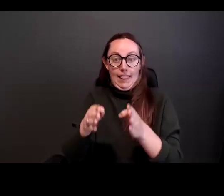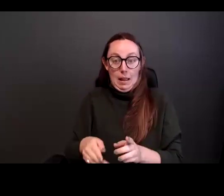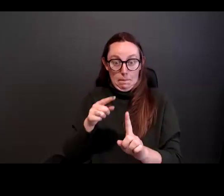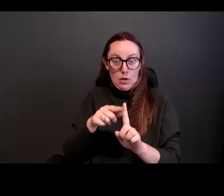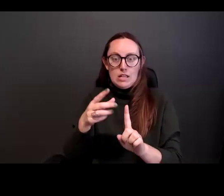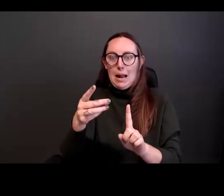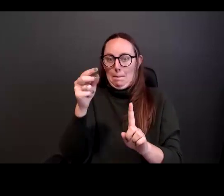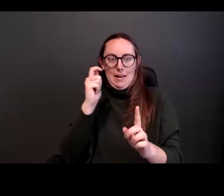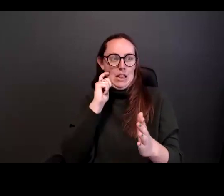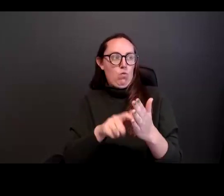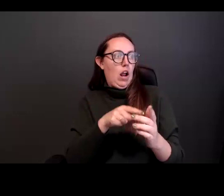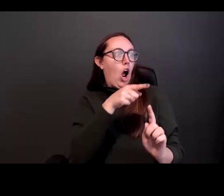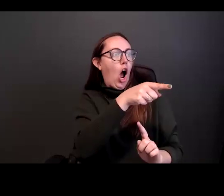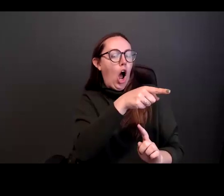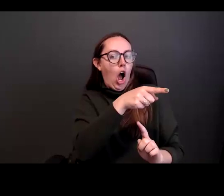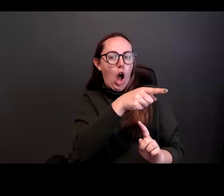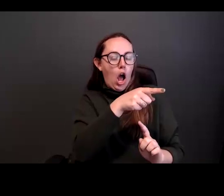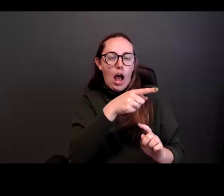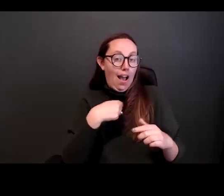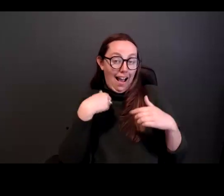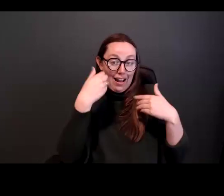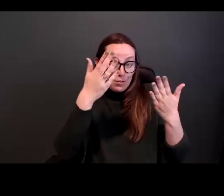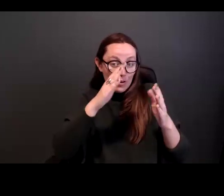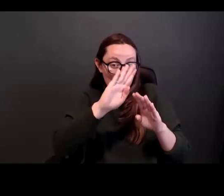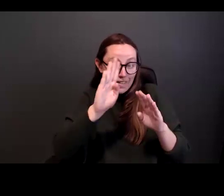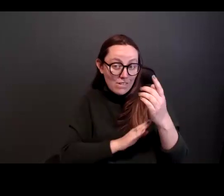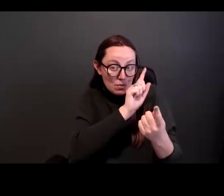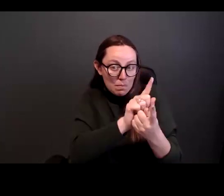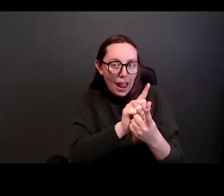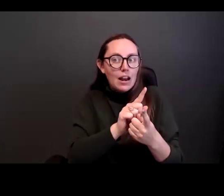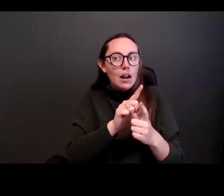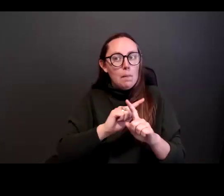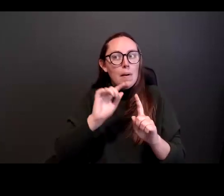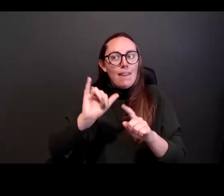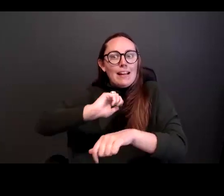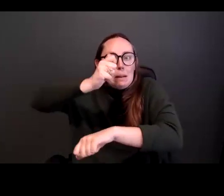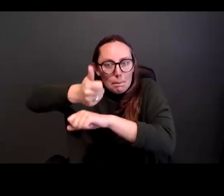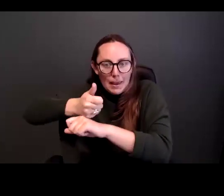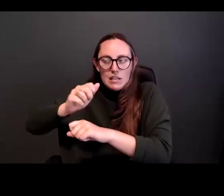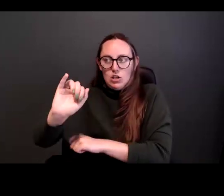description, Mm-hmm. which means that this person must be pretty distinct